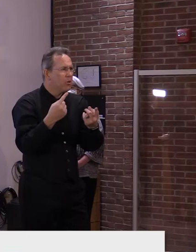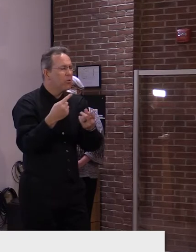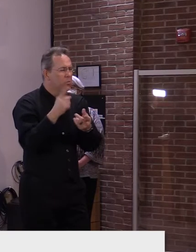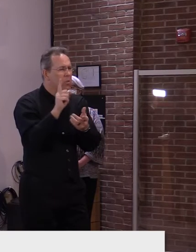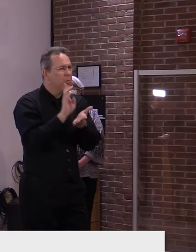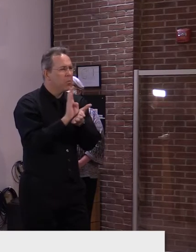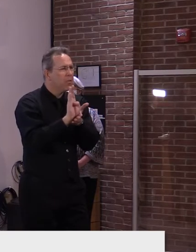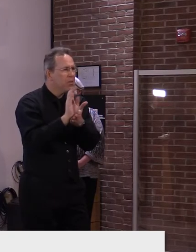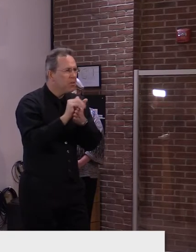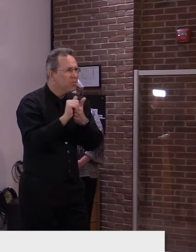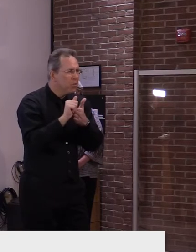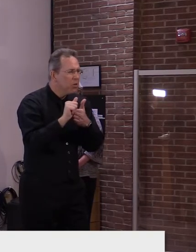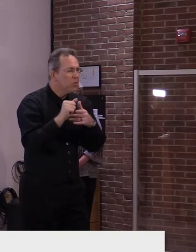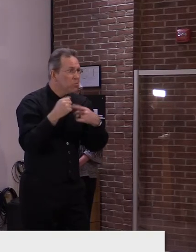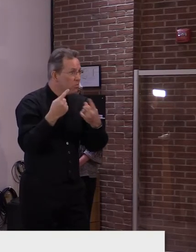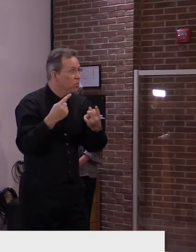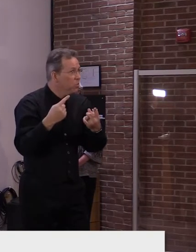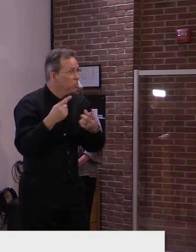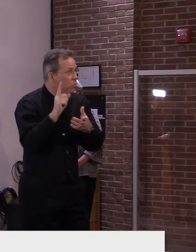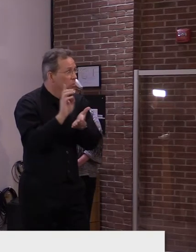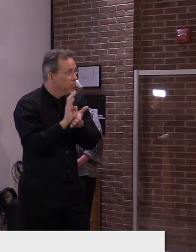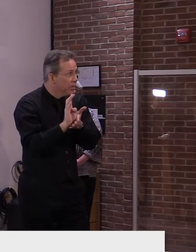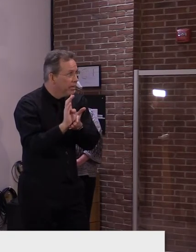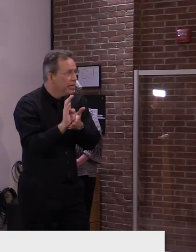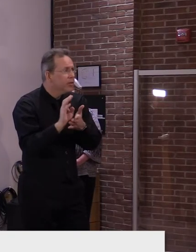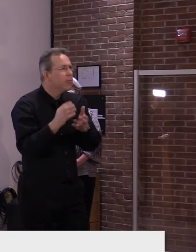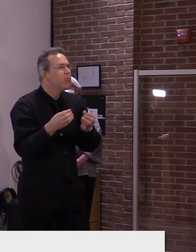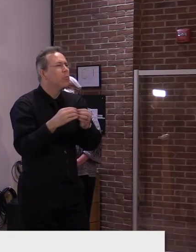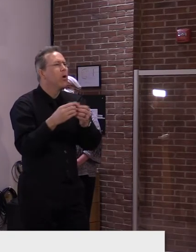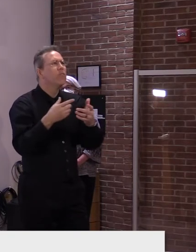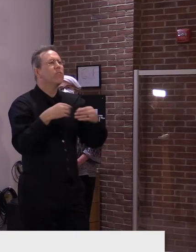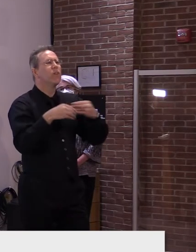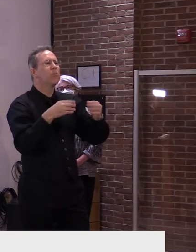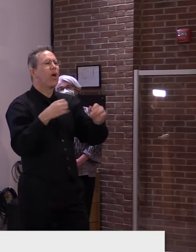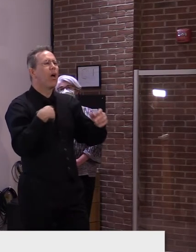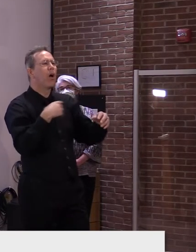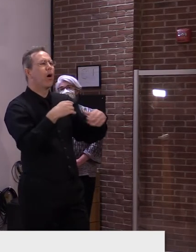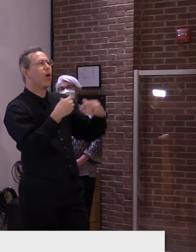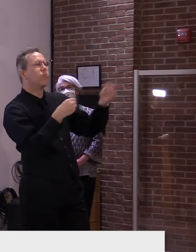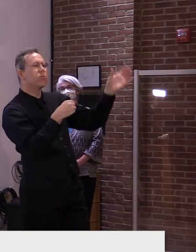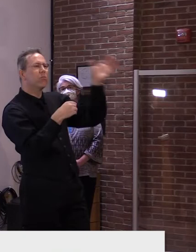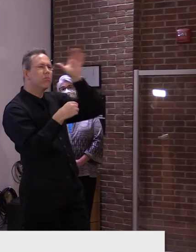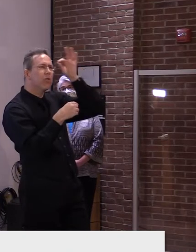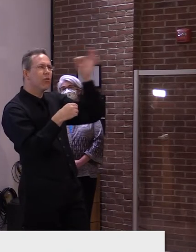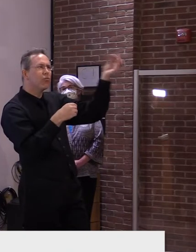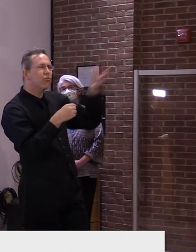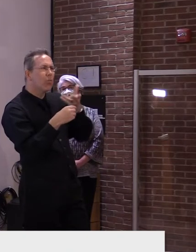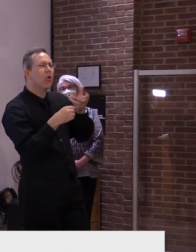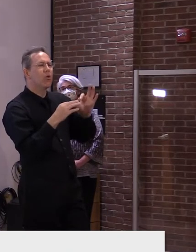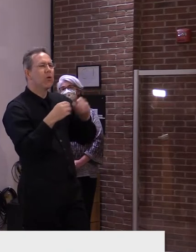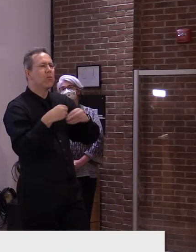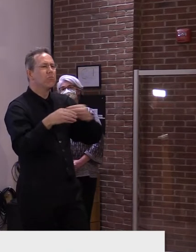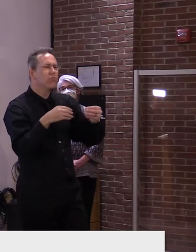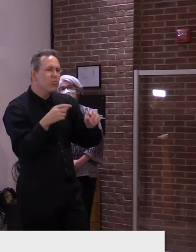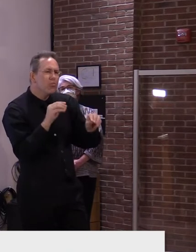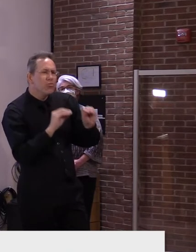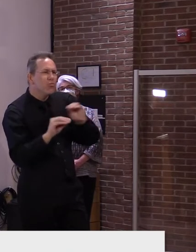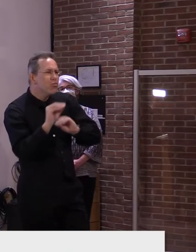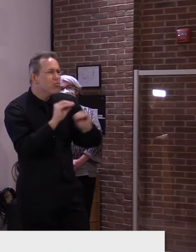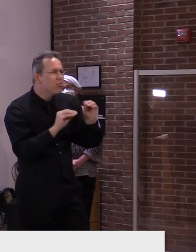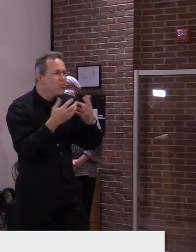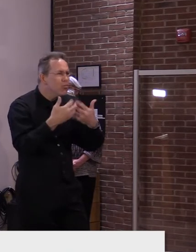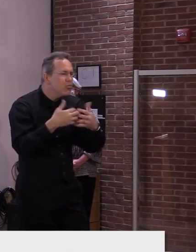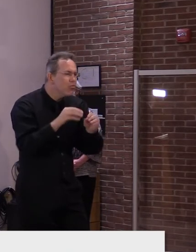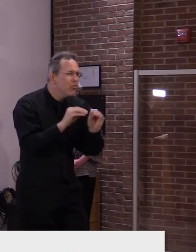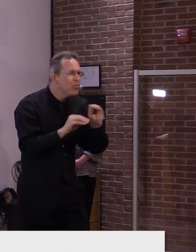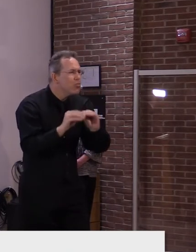$1 billion of more flexible money in the state fiscal recovery section of the American